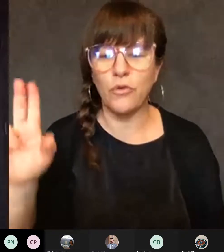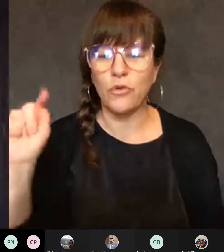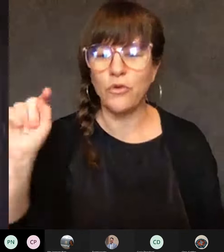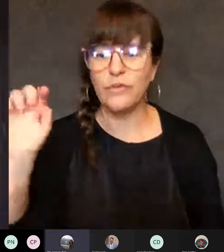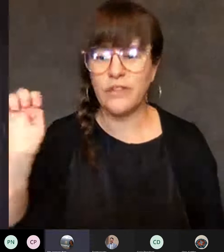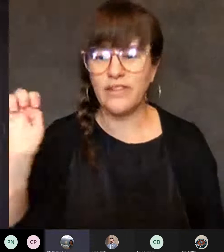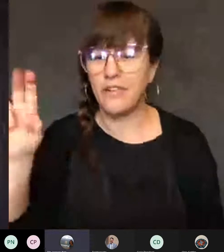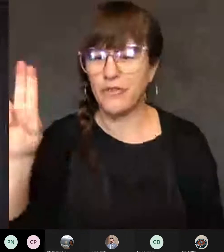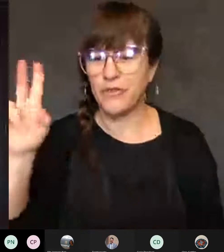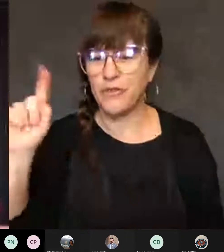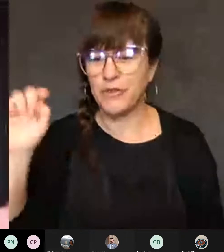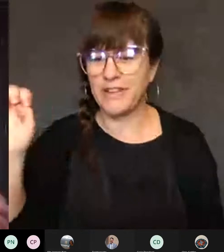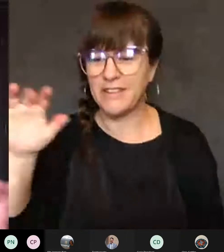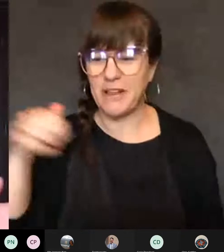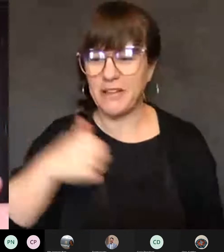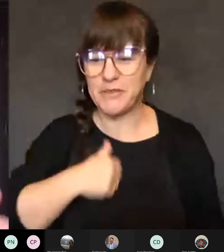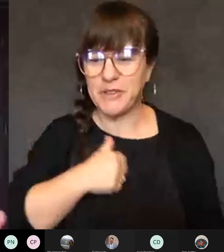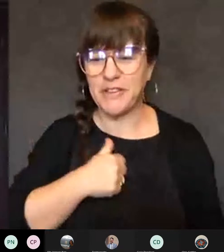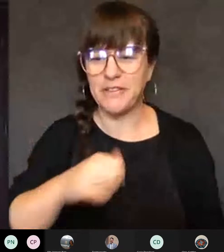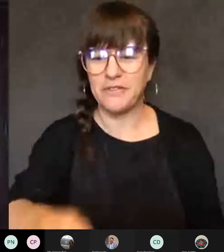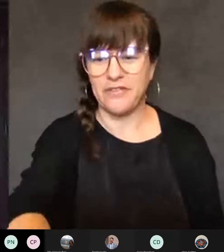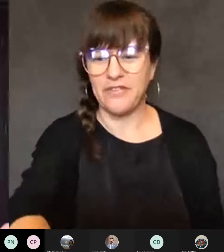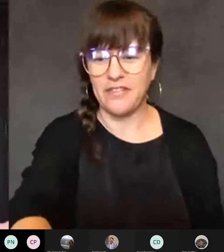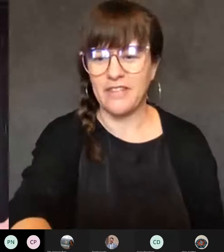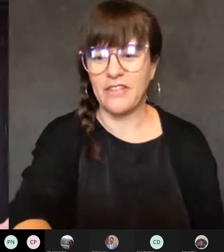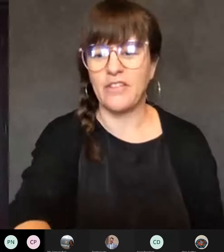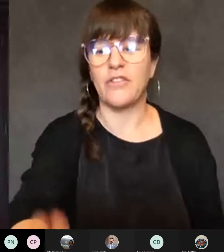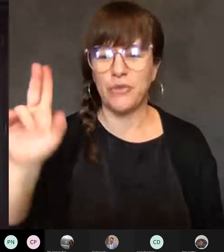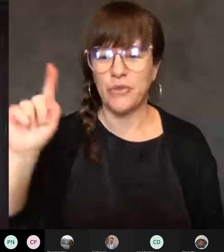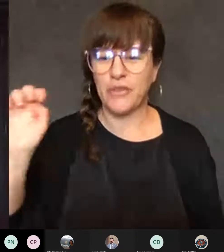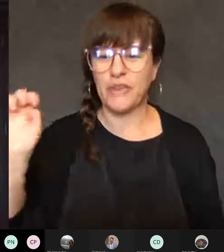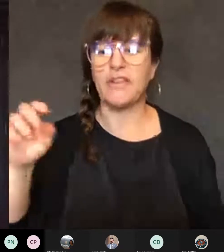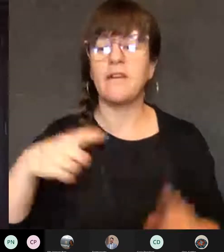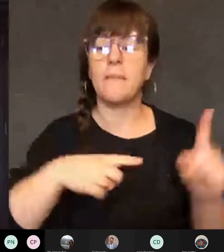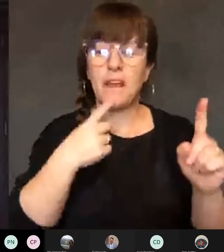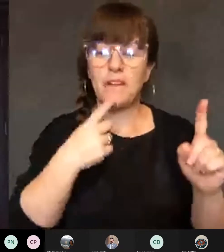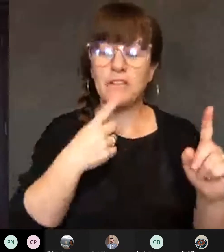community. Correct. I feel like when you all opened up,